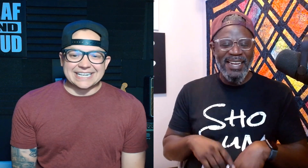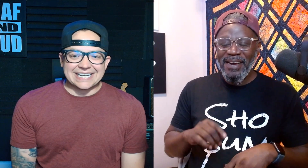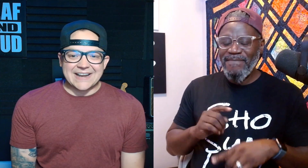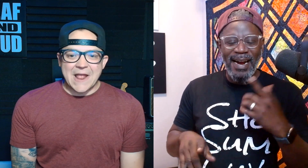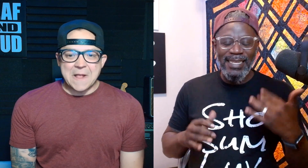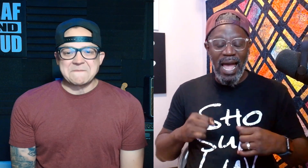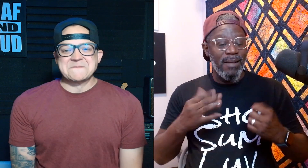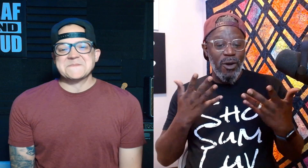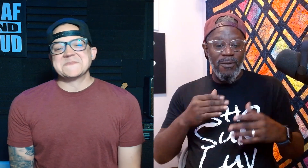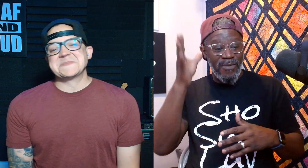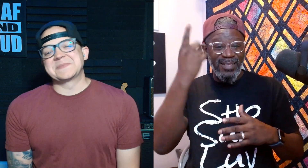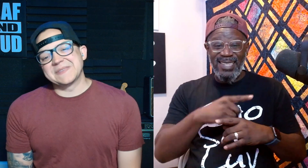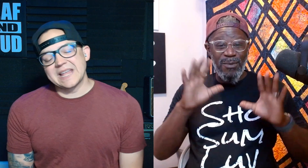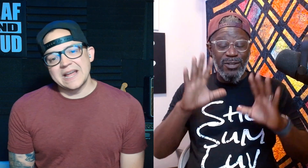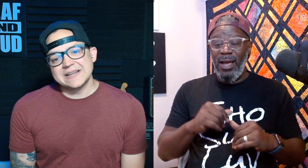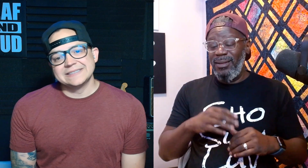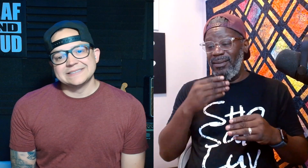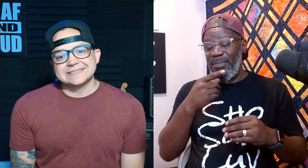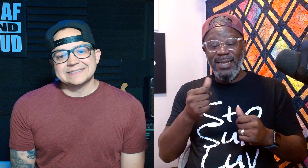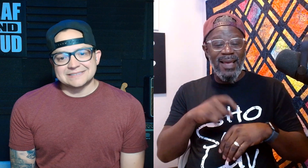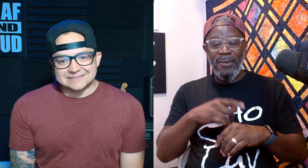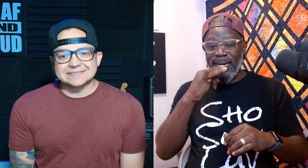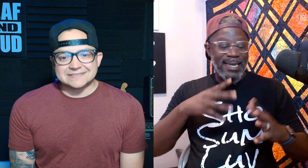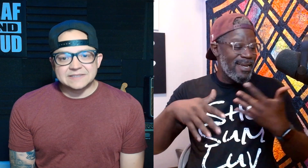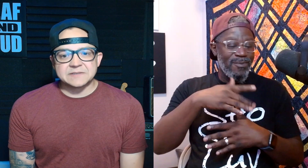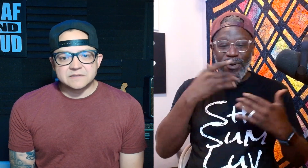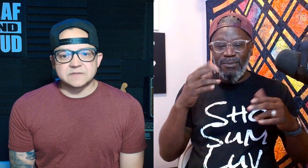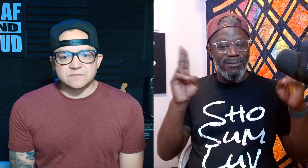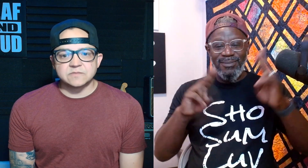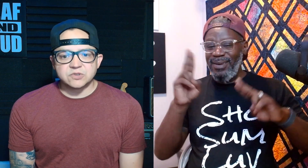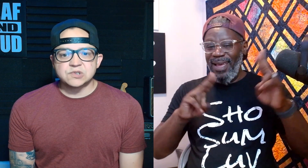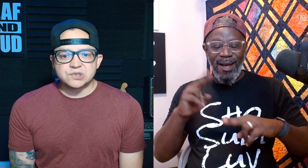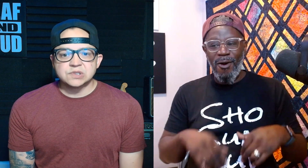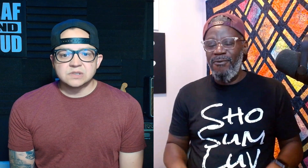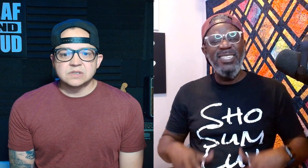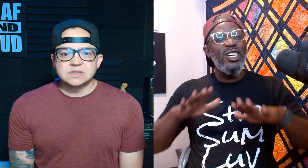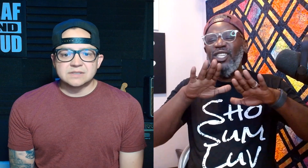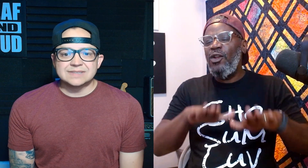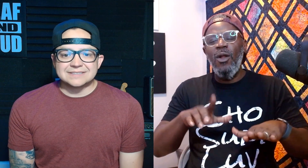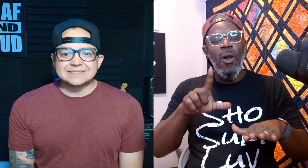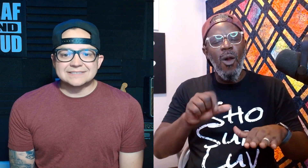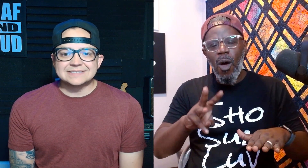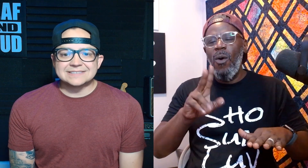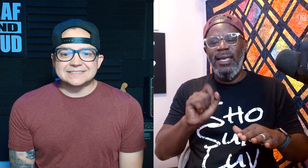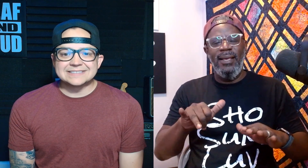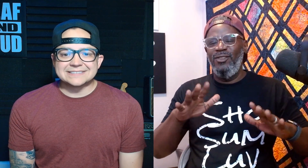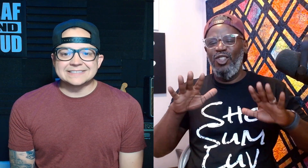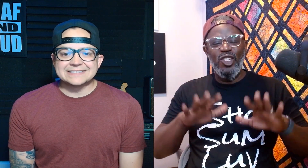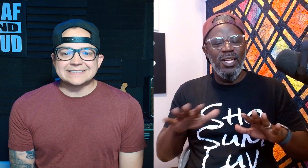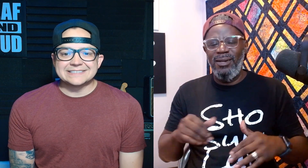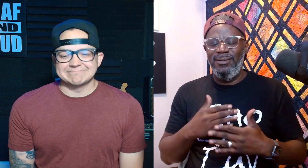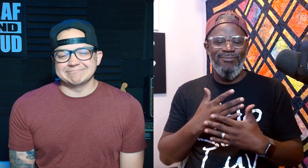that one. But yeah, so Father's Day was great. Spending time with my kids, we're all over. Just low